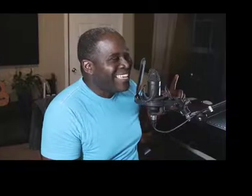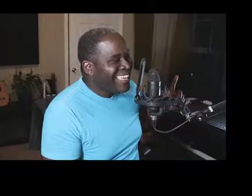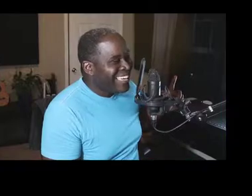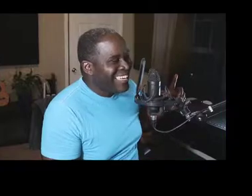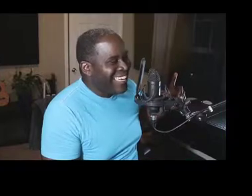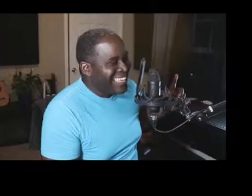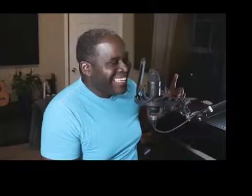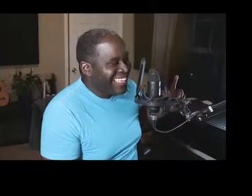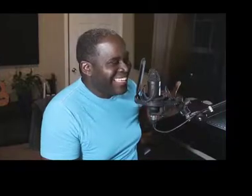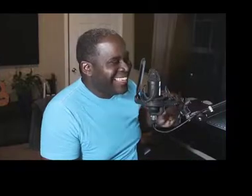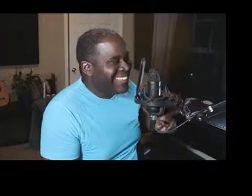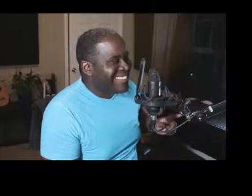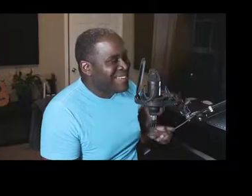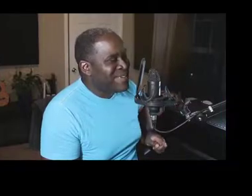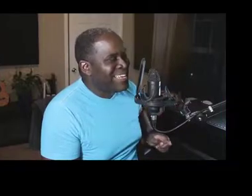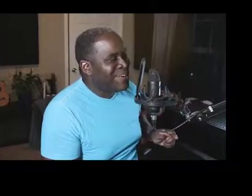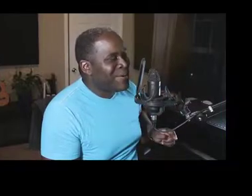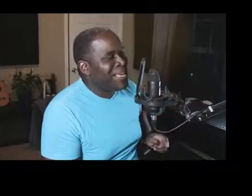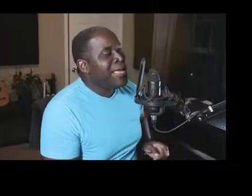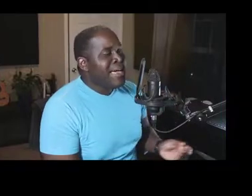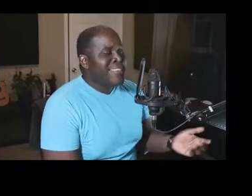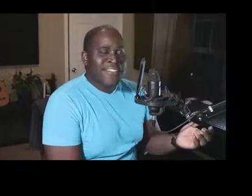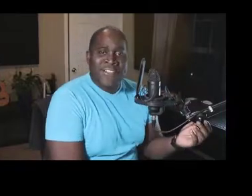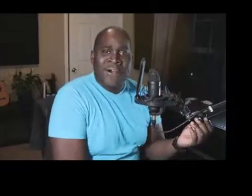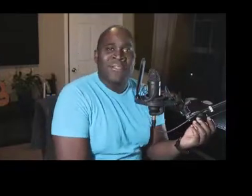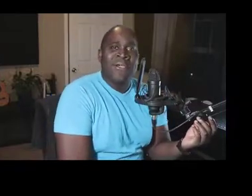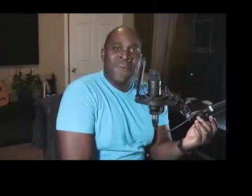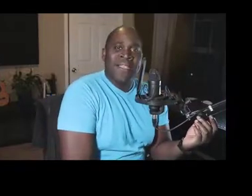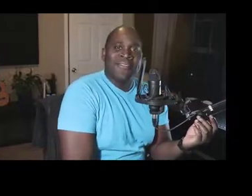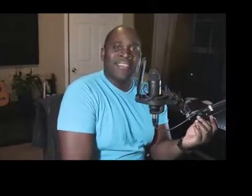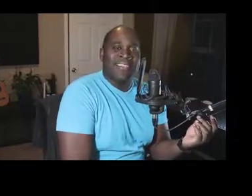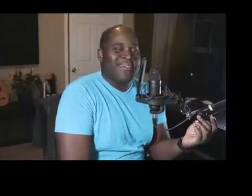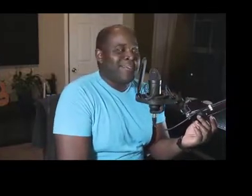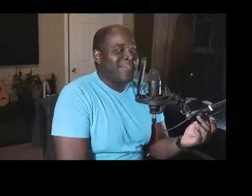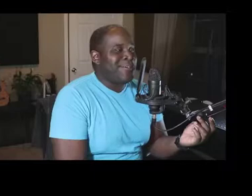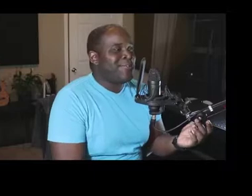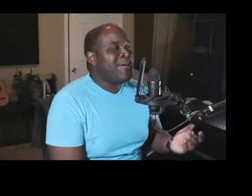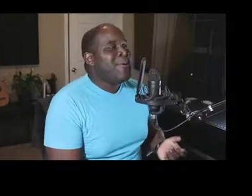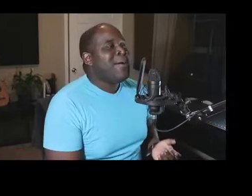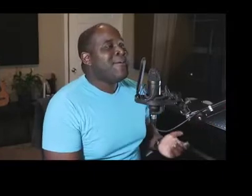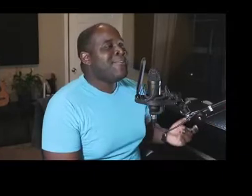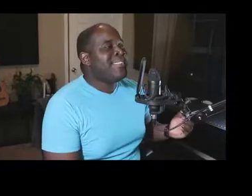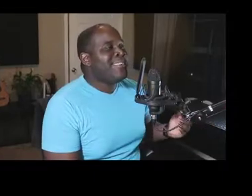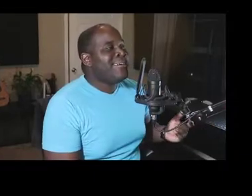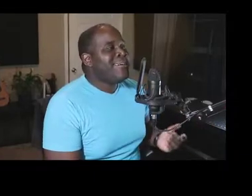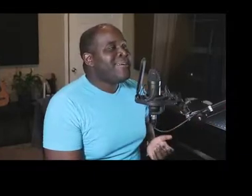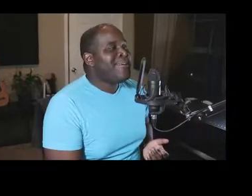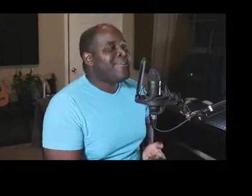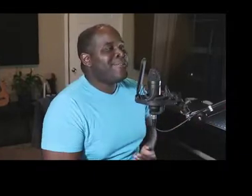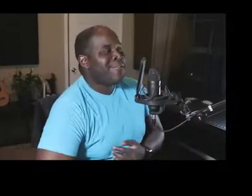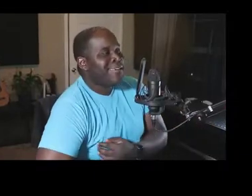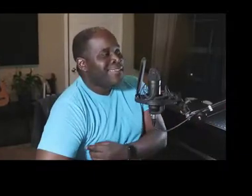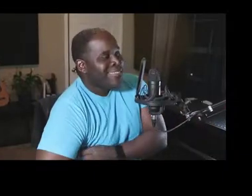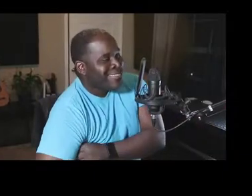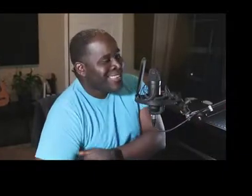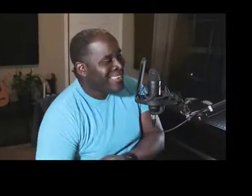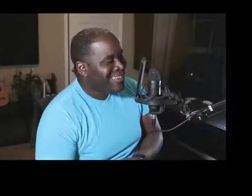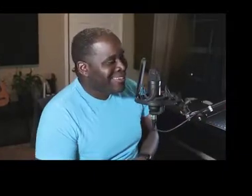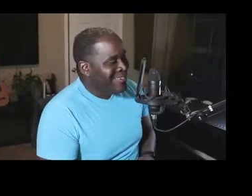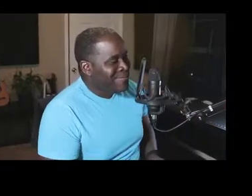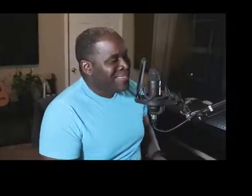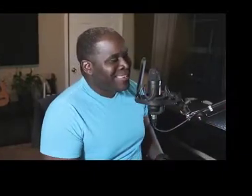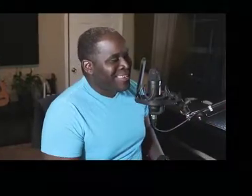me, because it's going to be kind of corny, a section called, Where's the Love? Where's the Love?